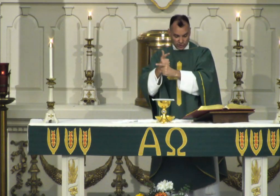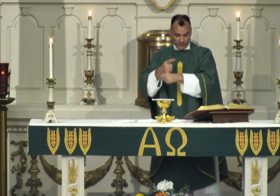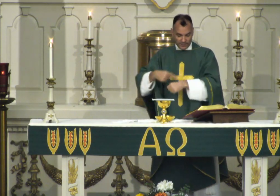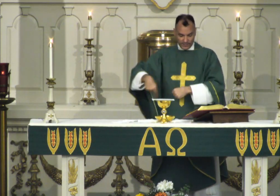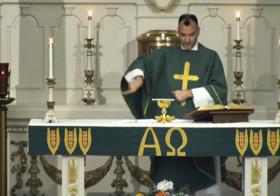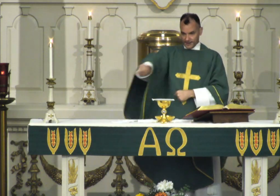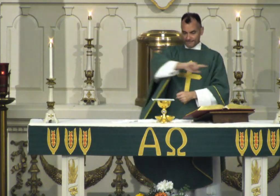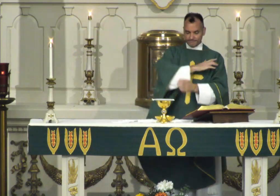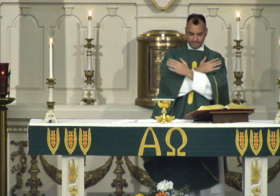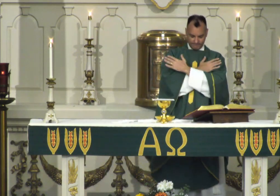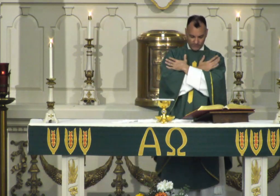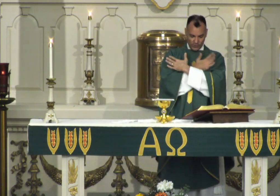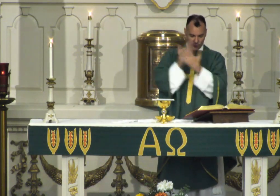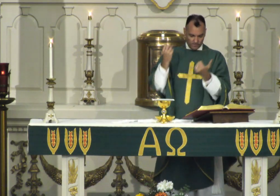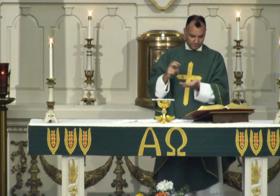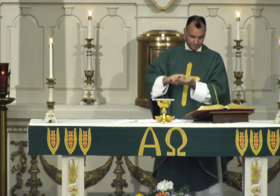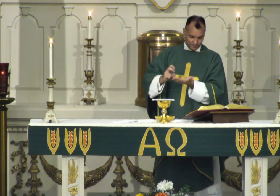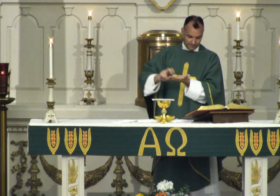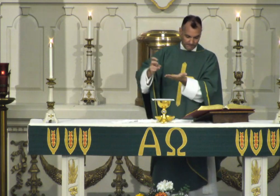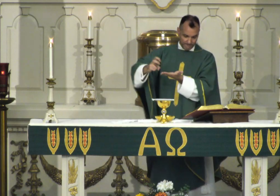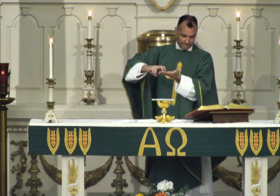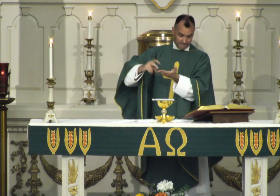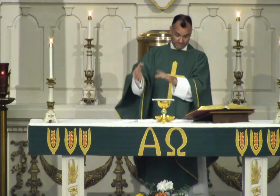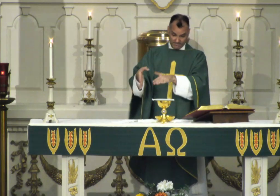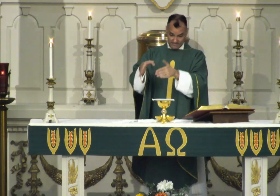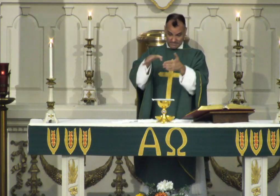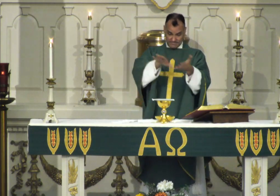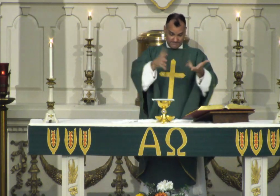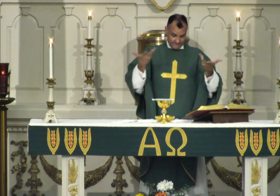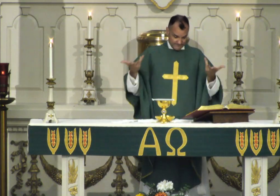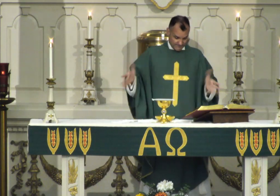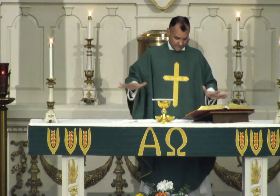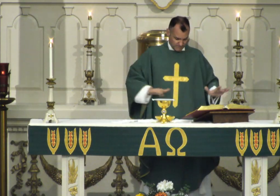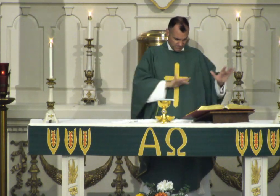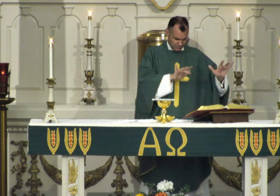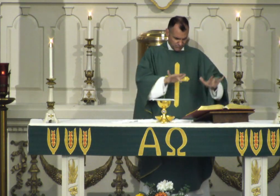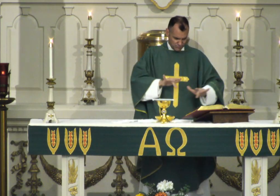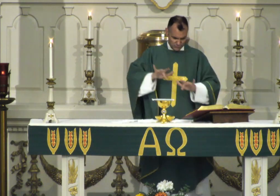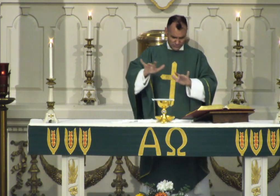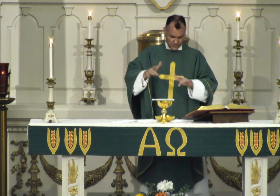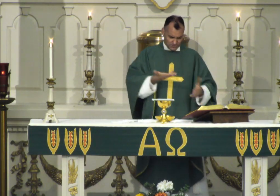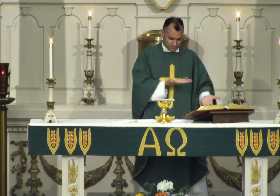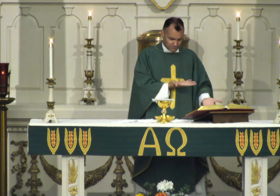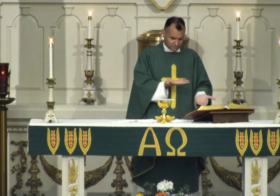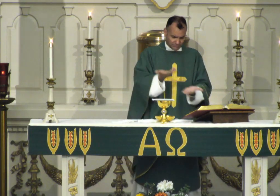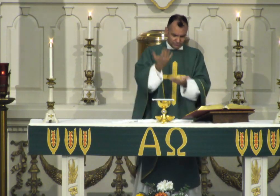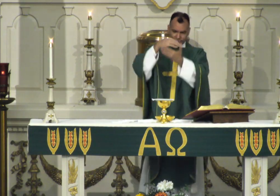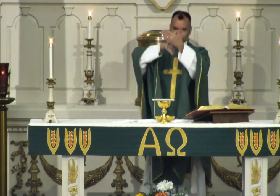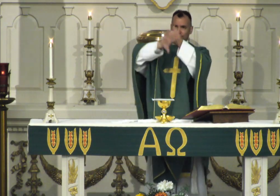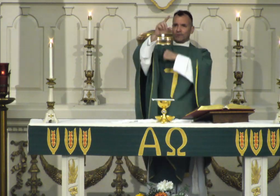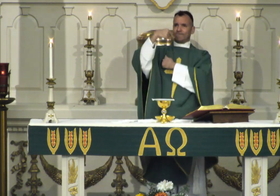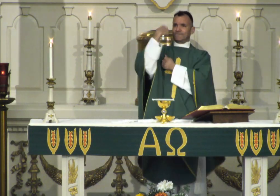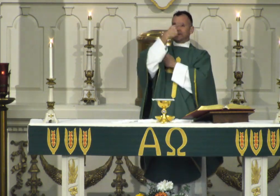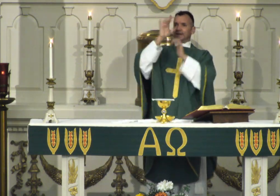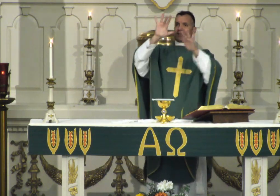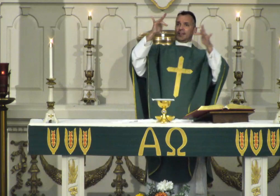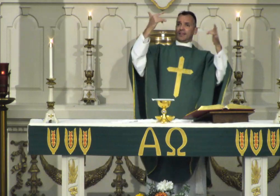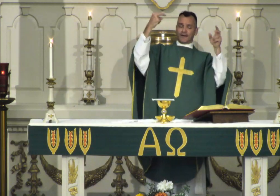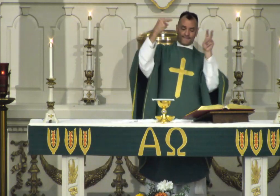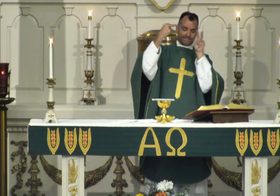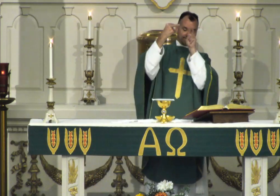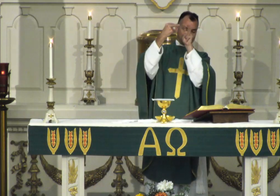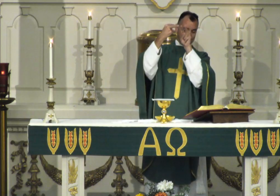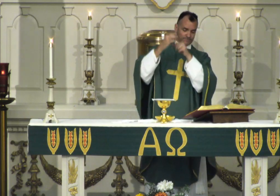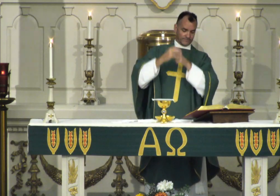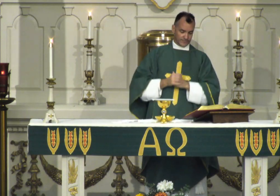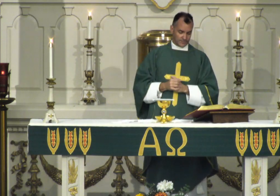Remember also our brothers and sisters who have fallen asleep in the hope of the resurrection, and all who have died in your mercy. Welcome